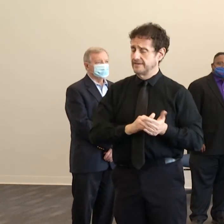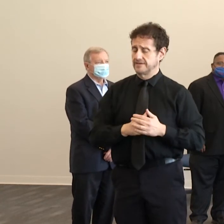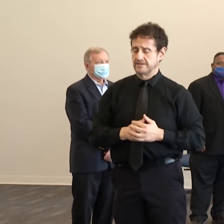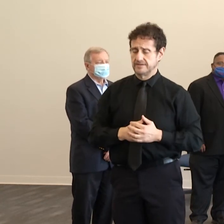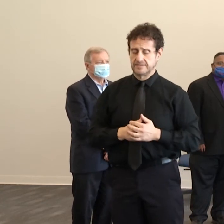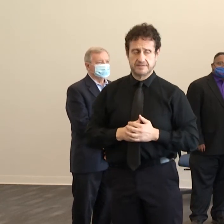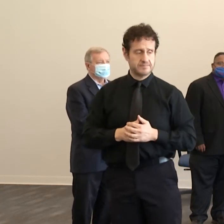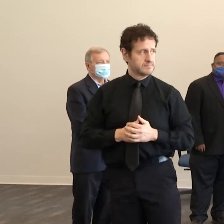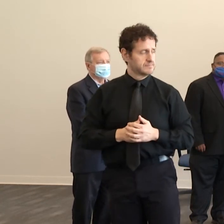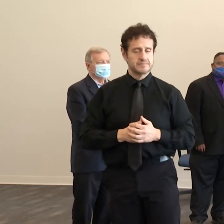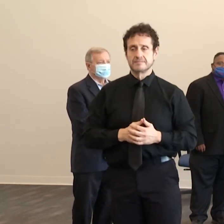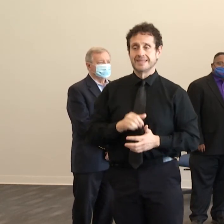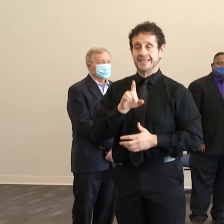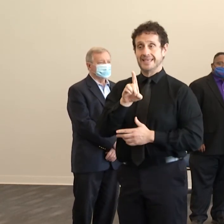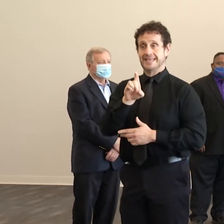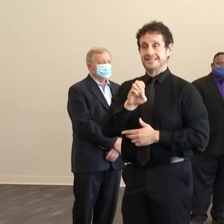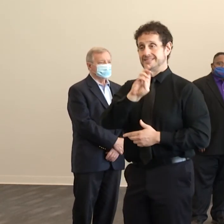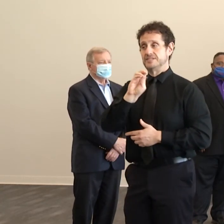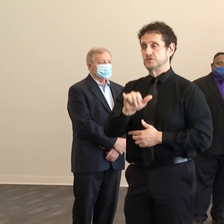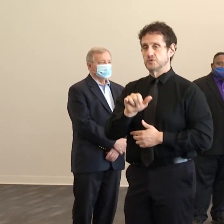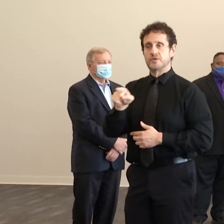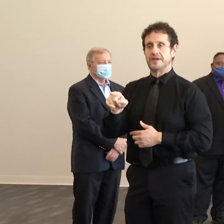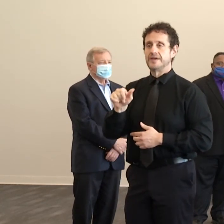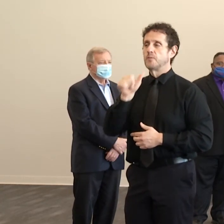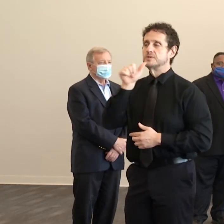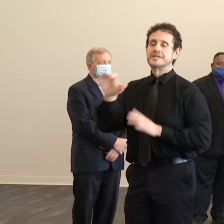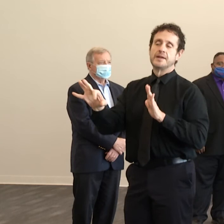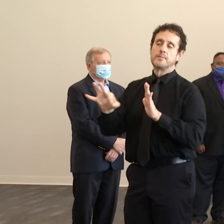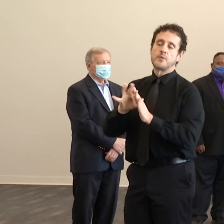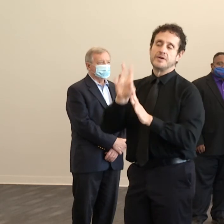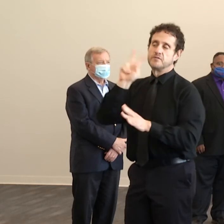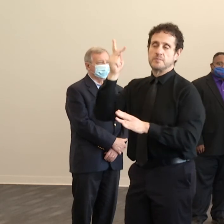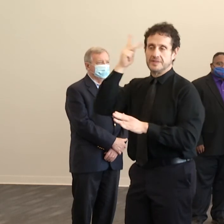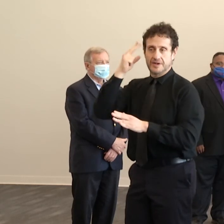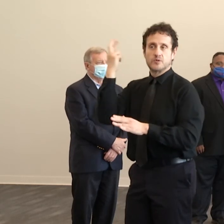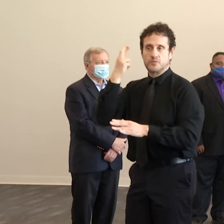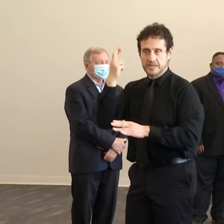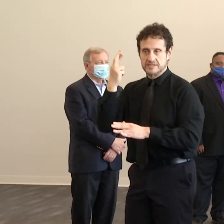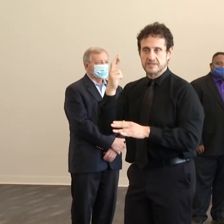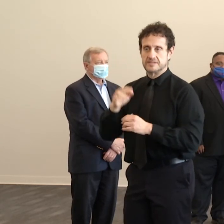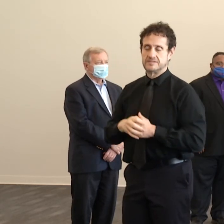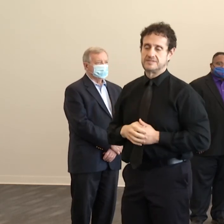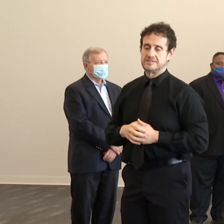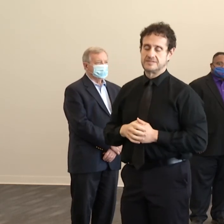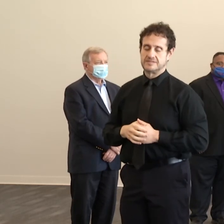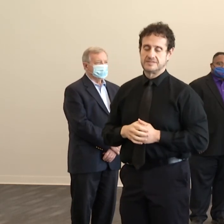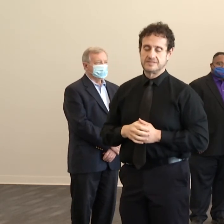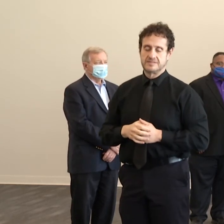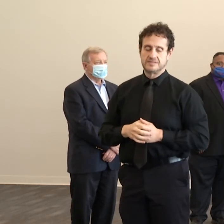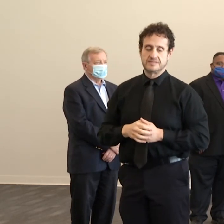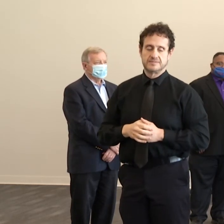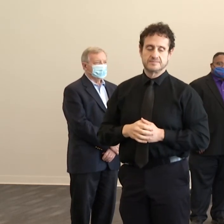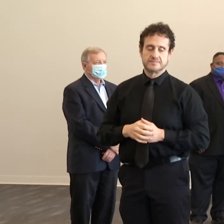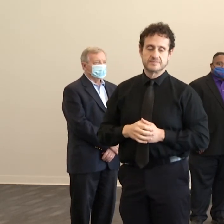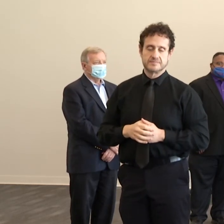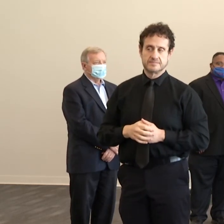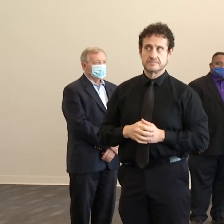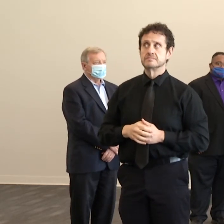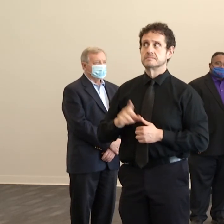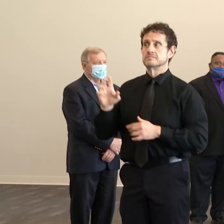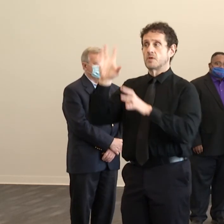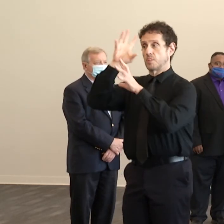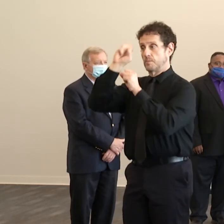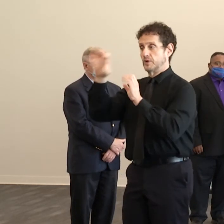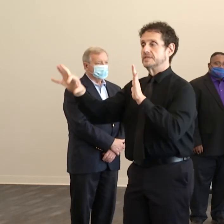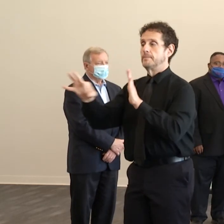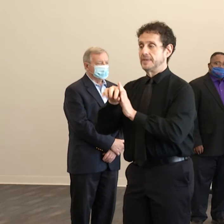he's not an appointee. He's an appointee who is really a